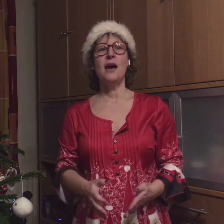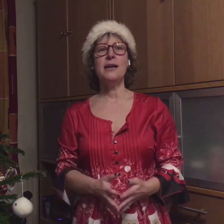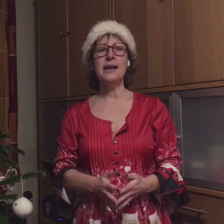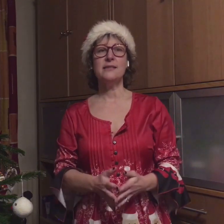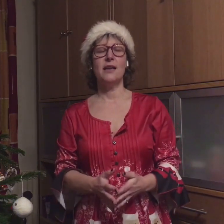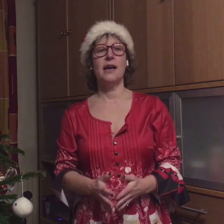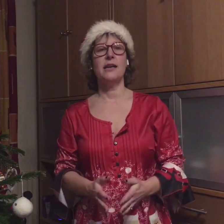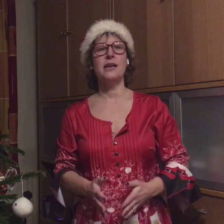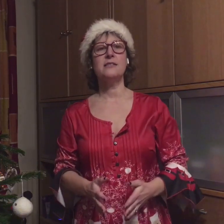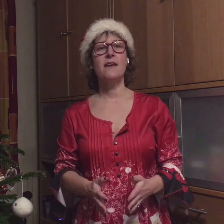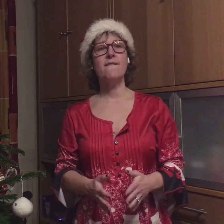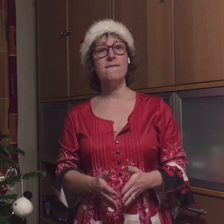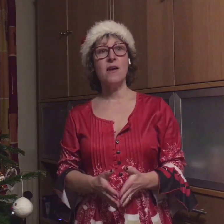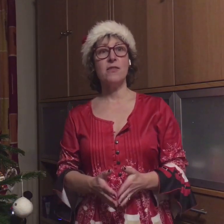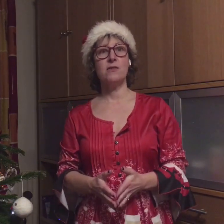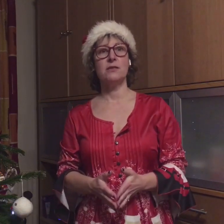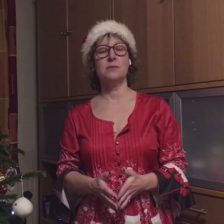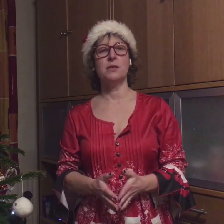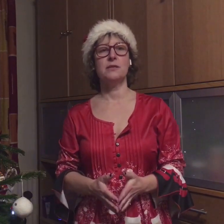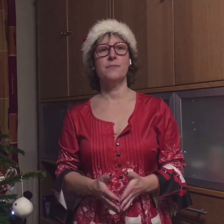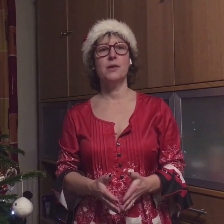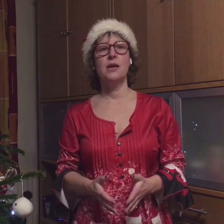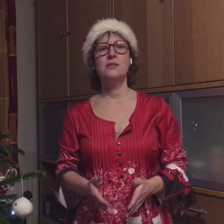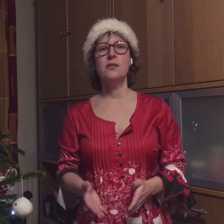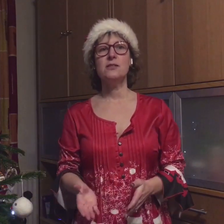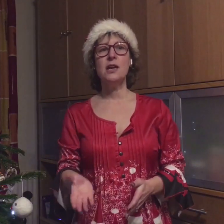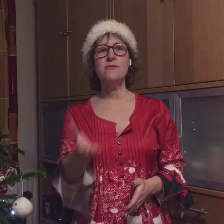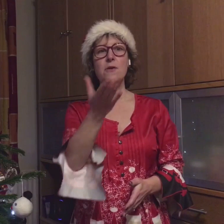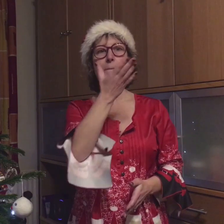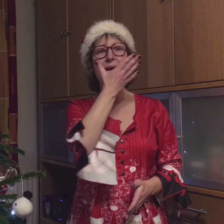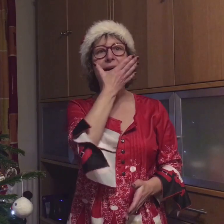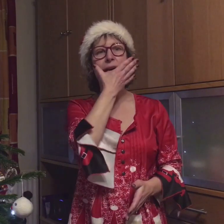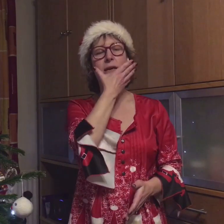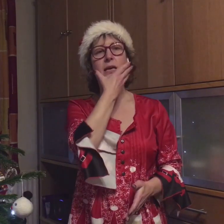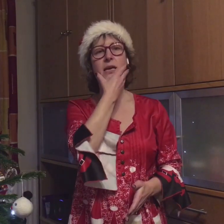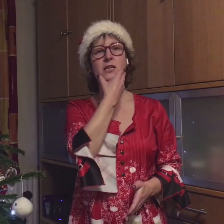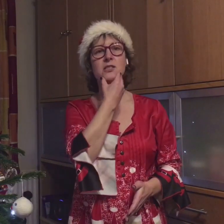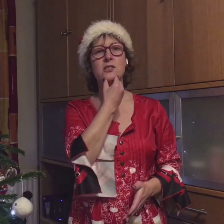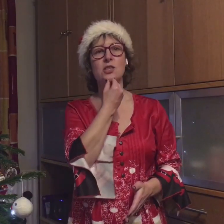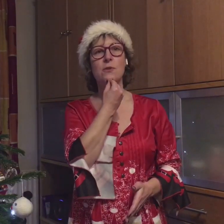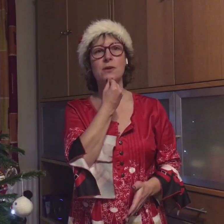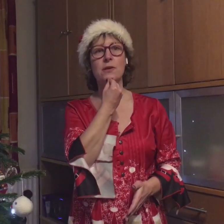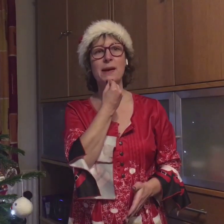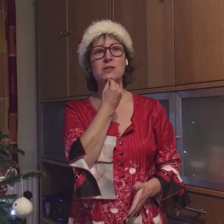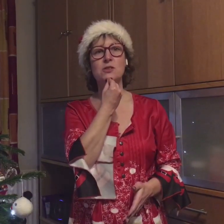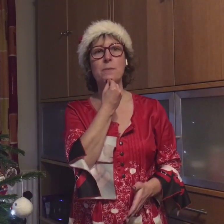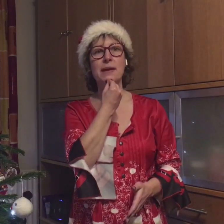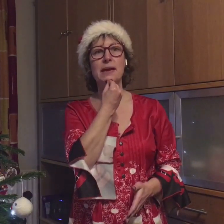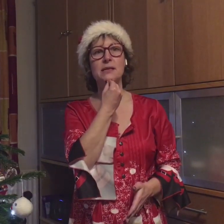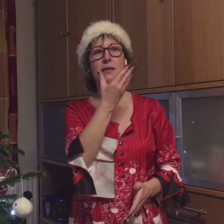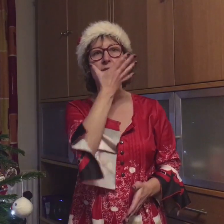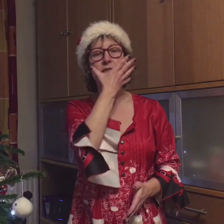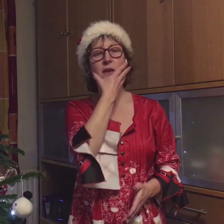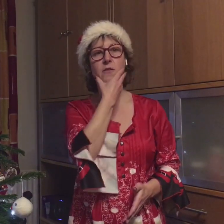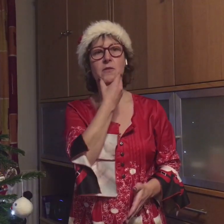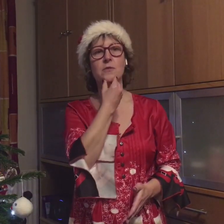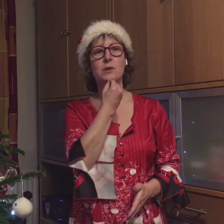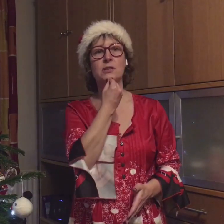Our next sign is Father Christmas. So the sign for a man is to show that a man's got a beard. So we're going to